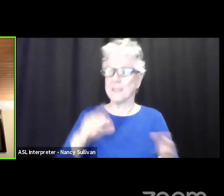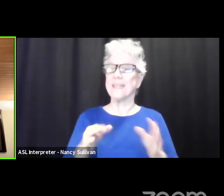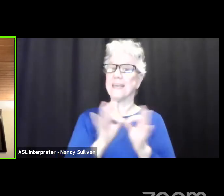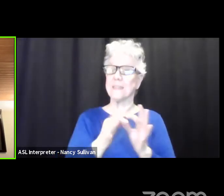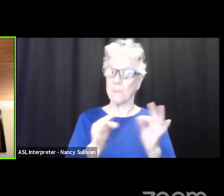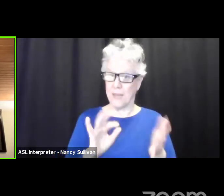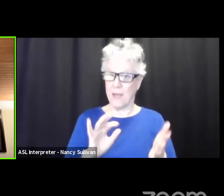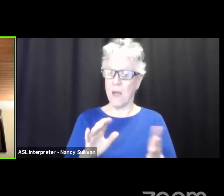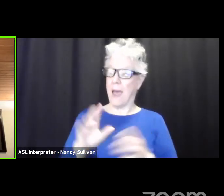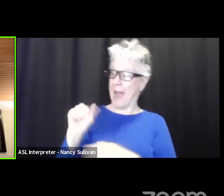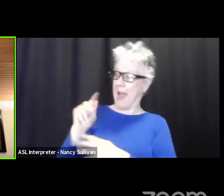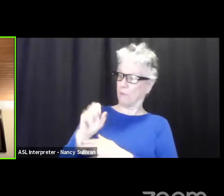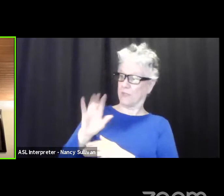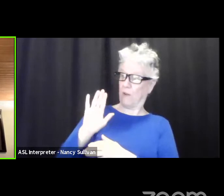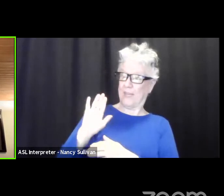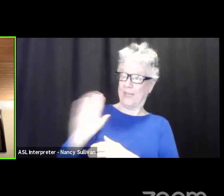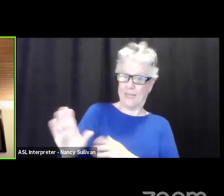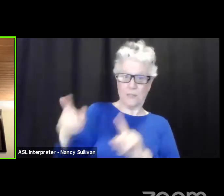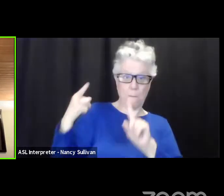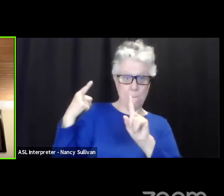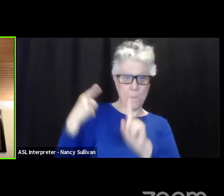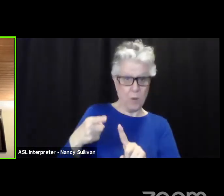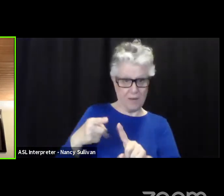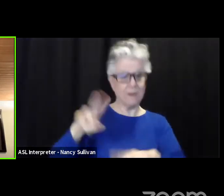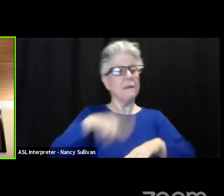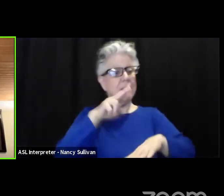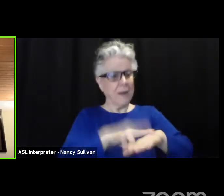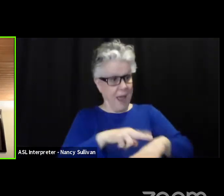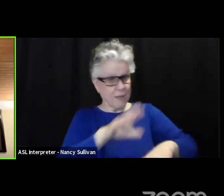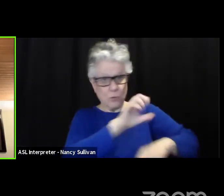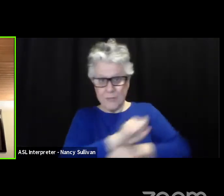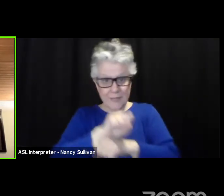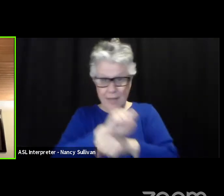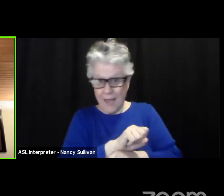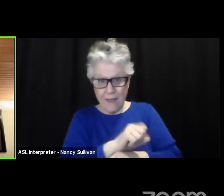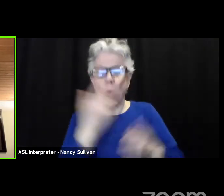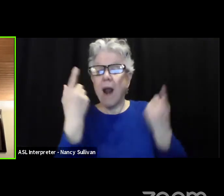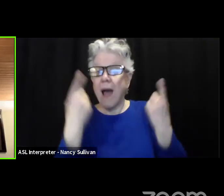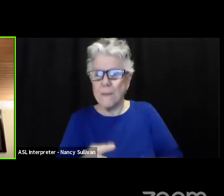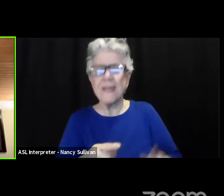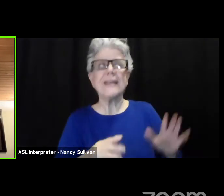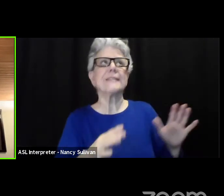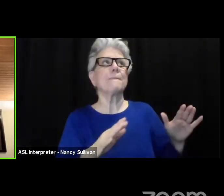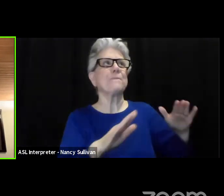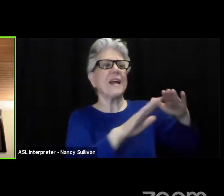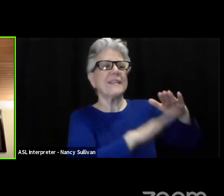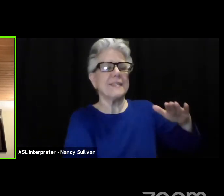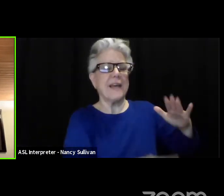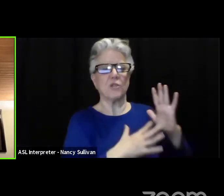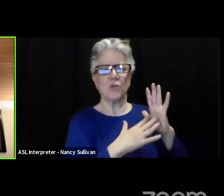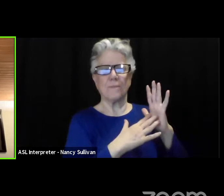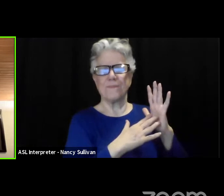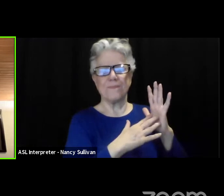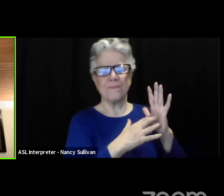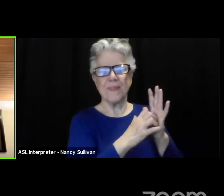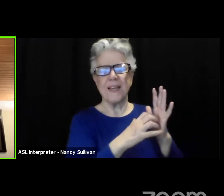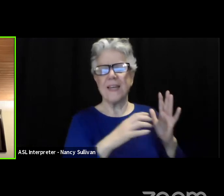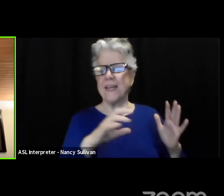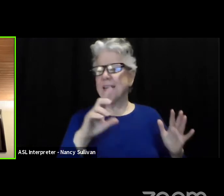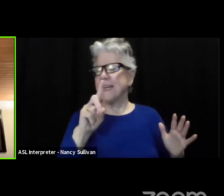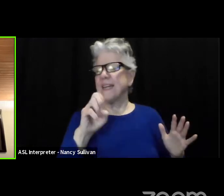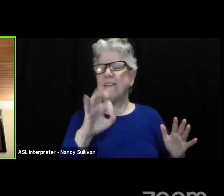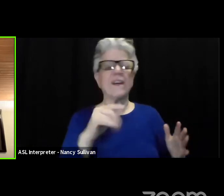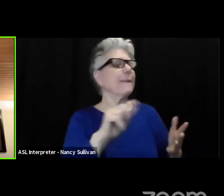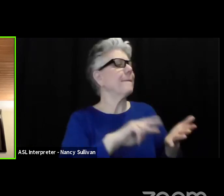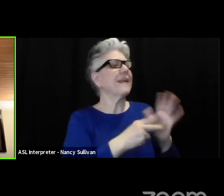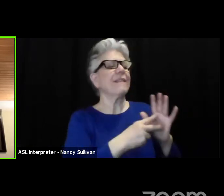Aristotle, the condition of the natural slave is due to an essential defect, something essential to the